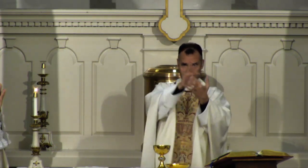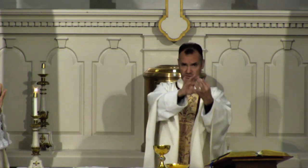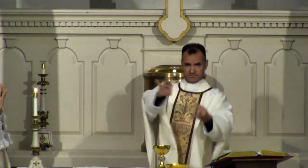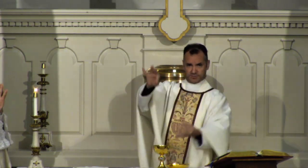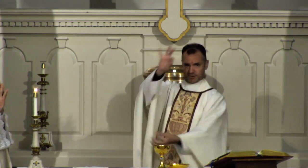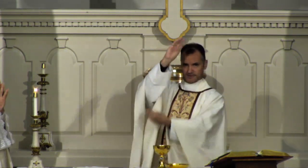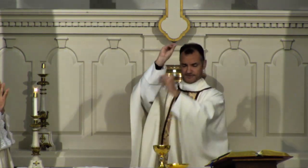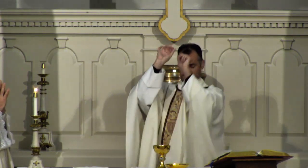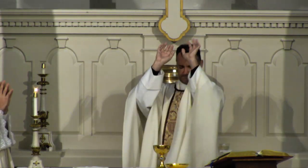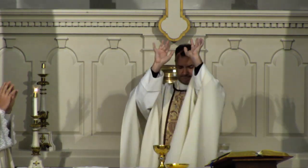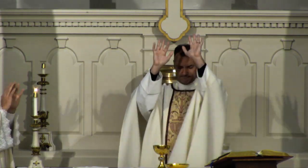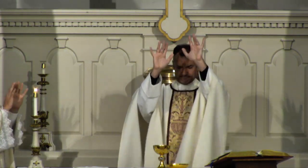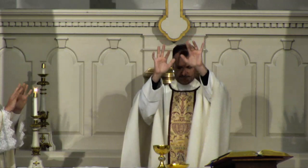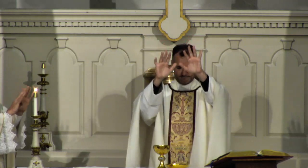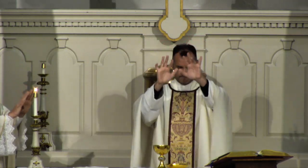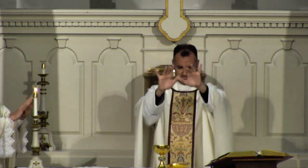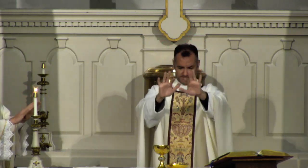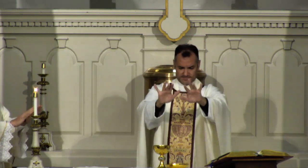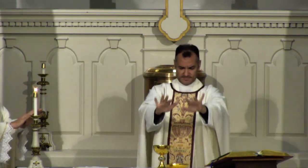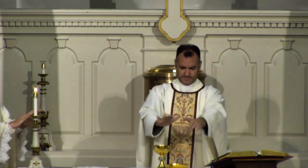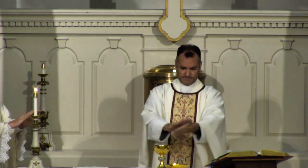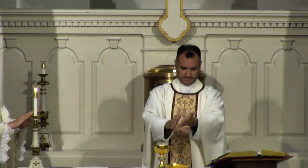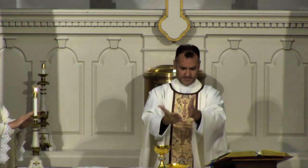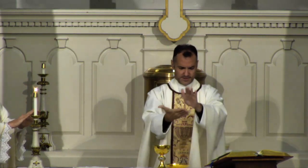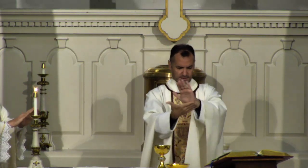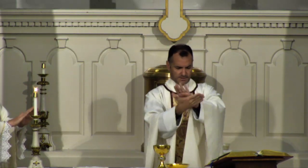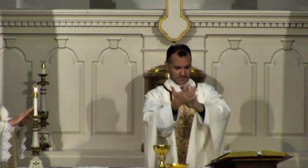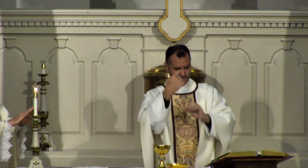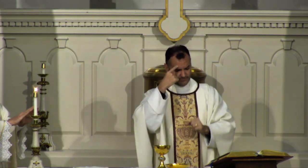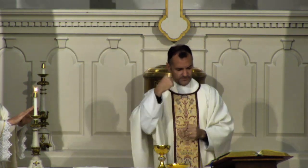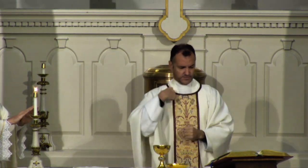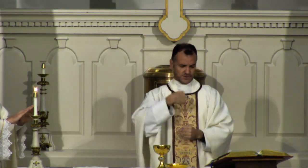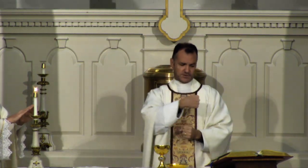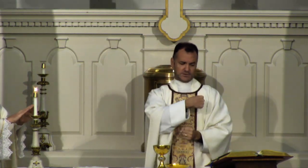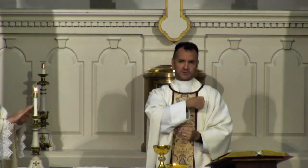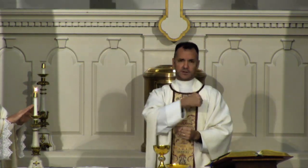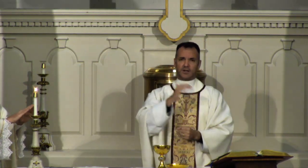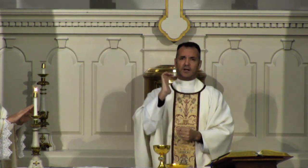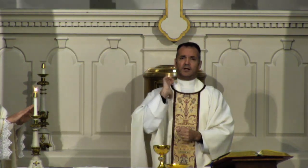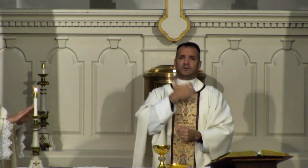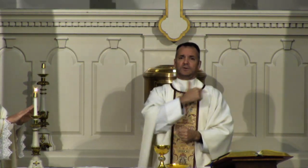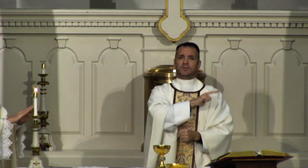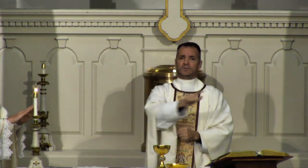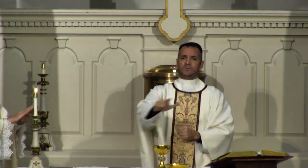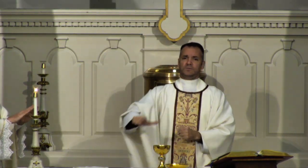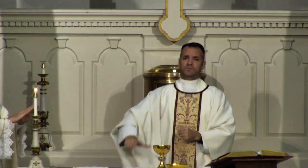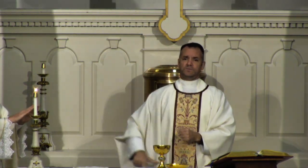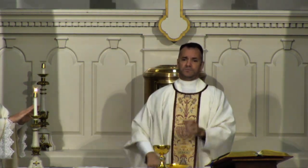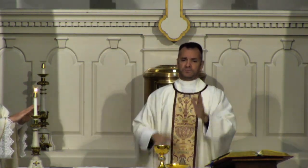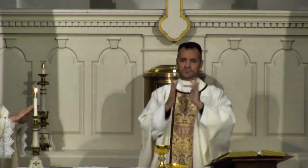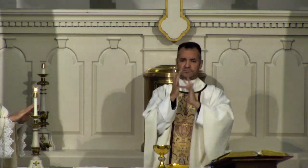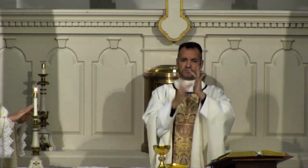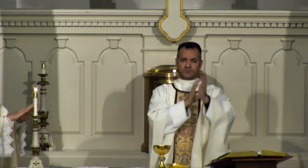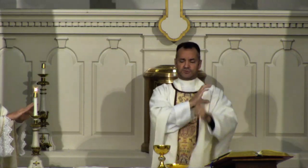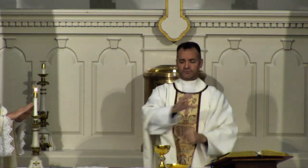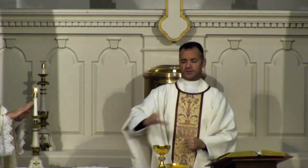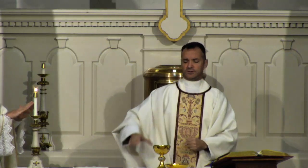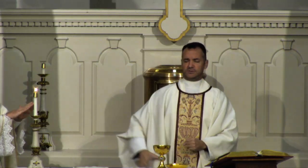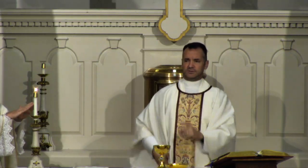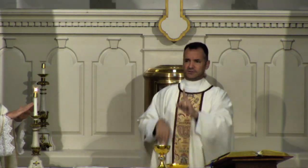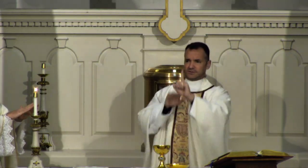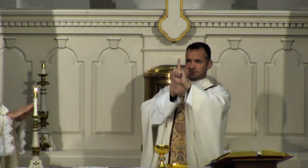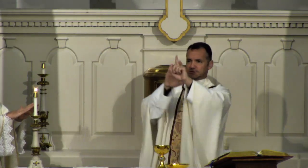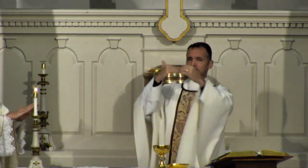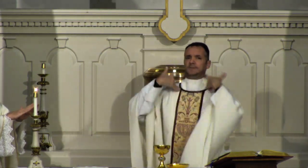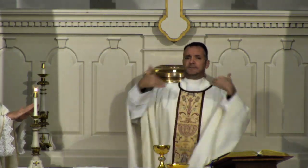pray, by sending down your Spirit upon them like the dewfall, so that they may become for us the body and